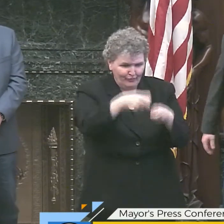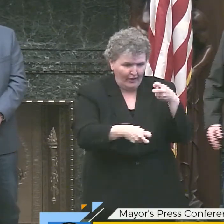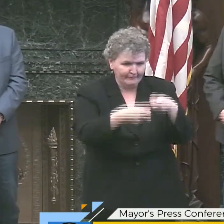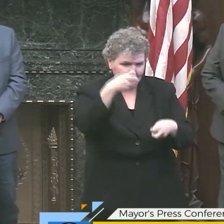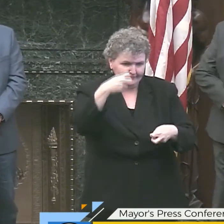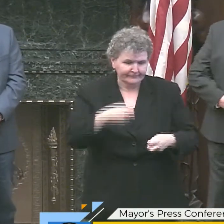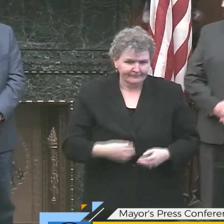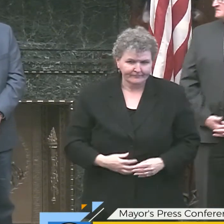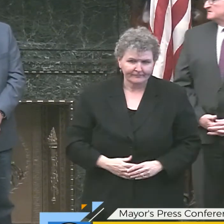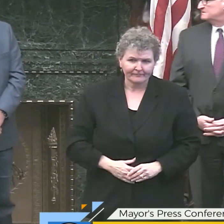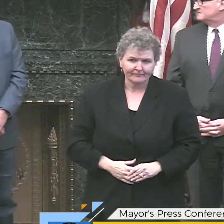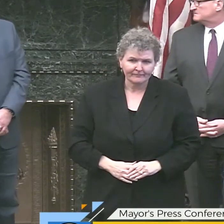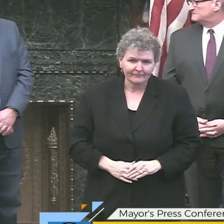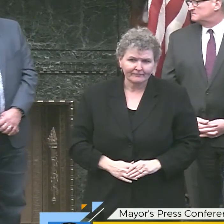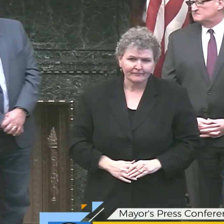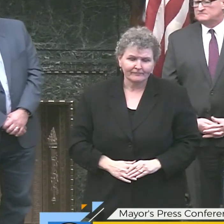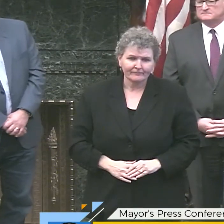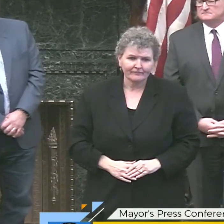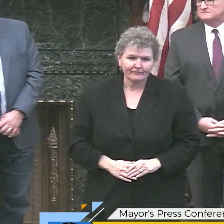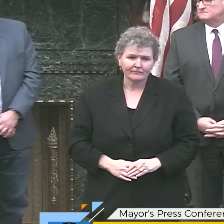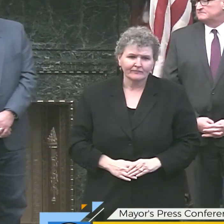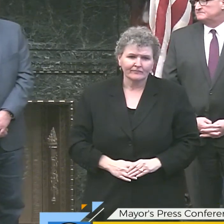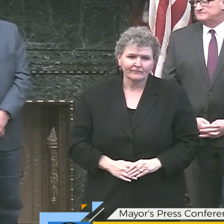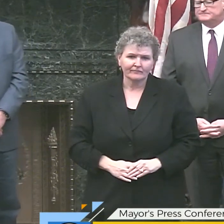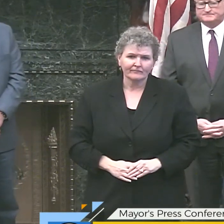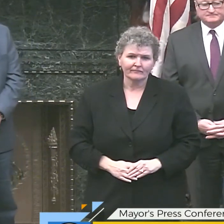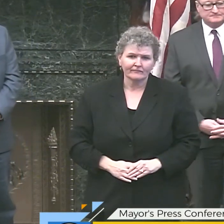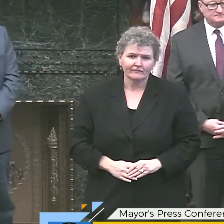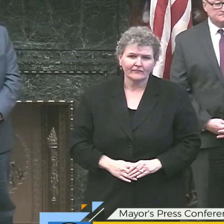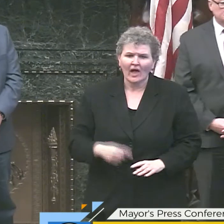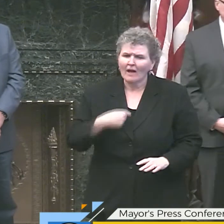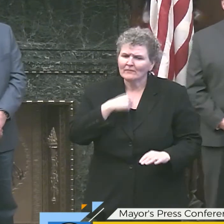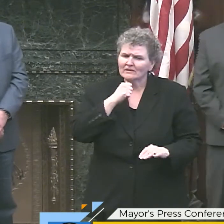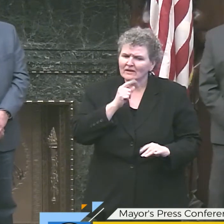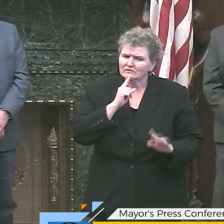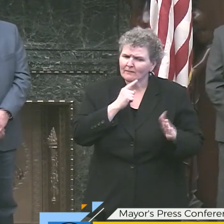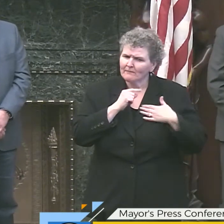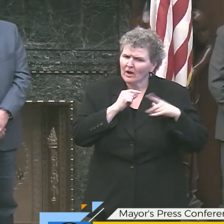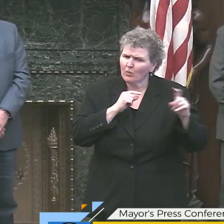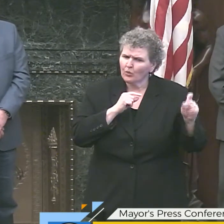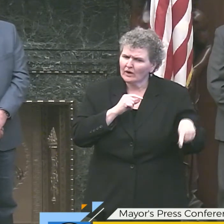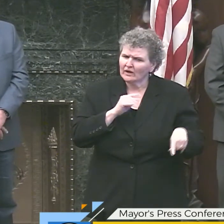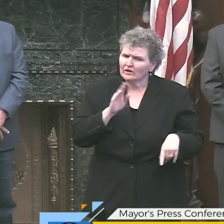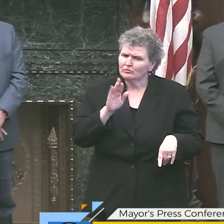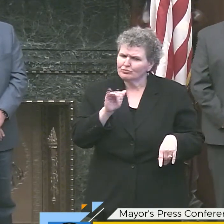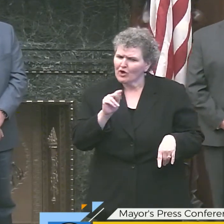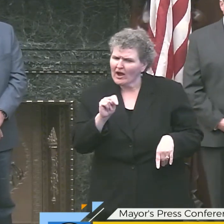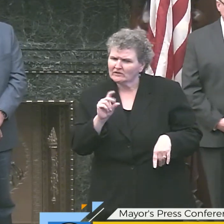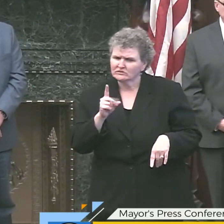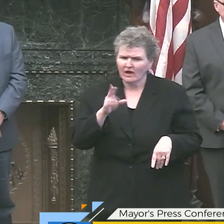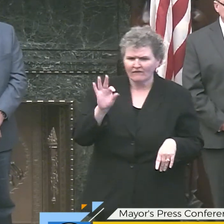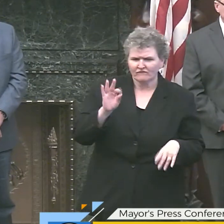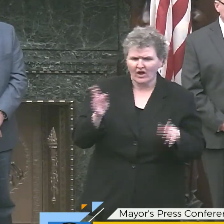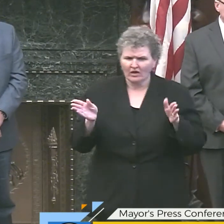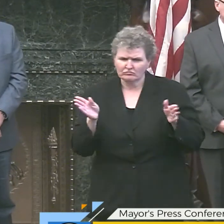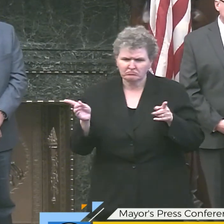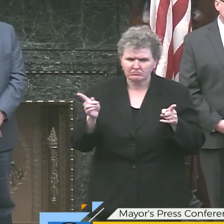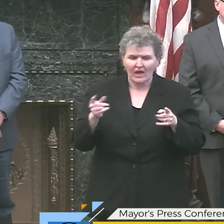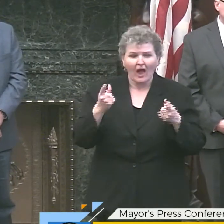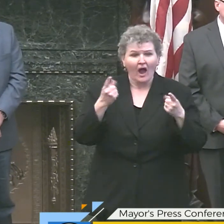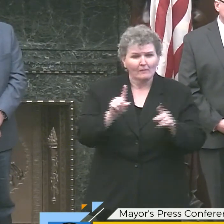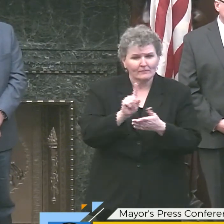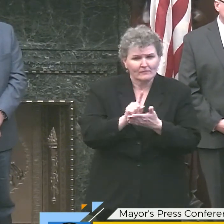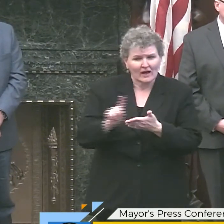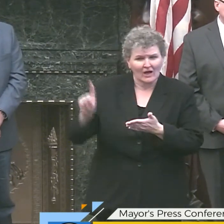This, I'm not sure if this is for Brian or Dr. Farley, but Last week, City Council was told that